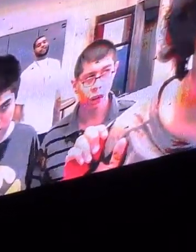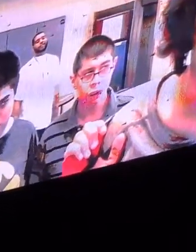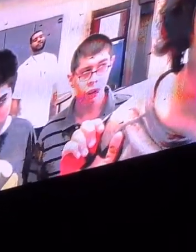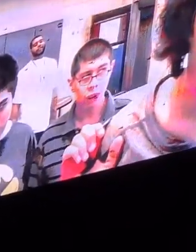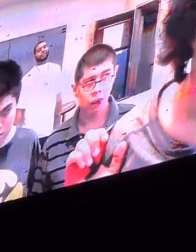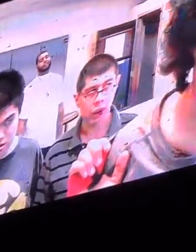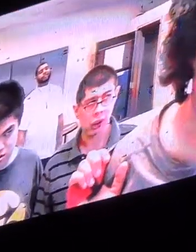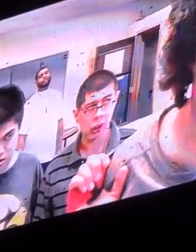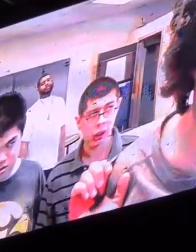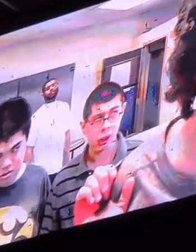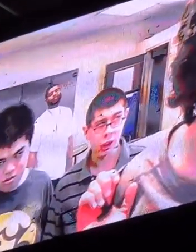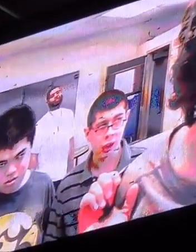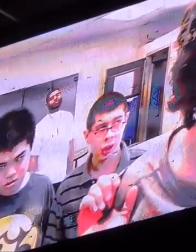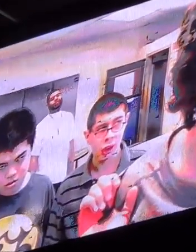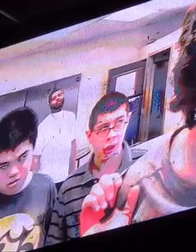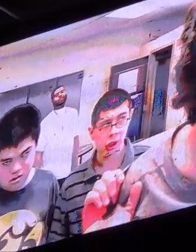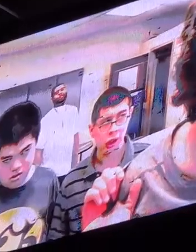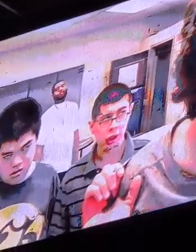Flaggers are always together.